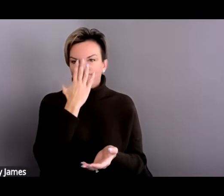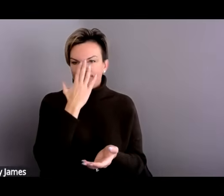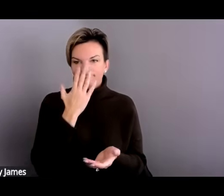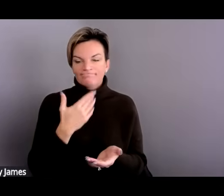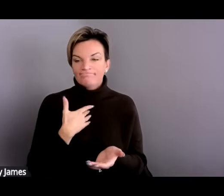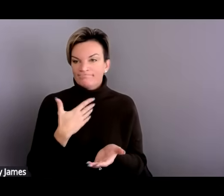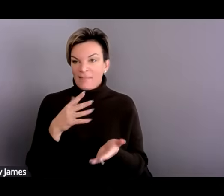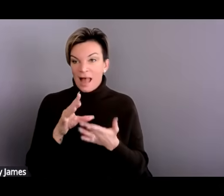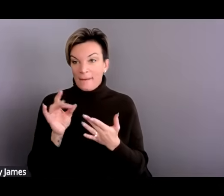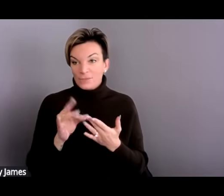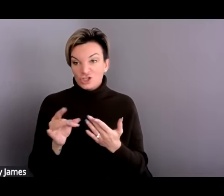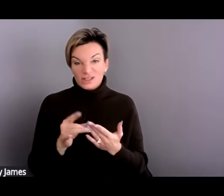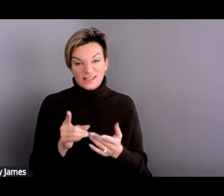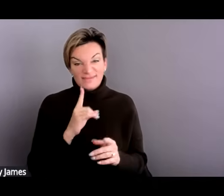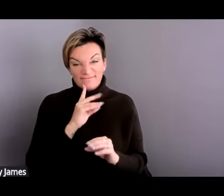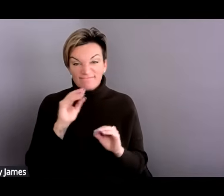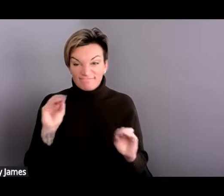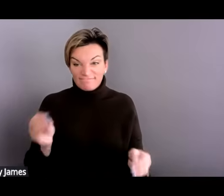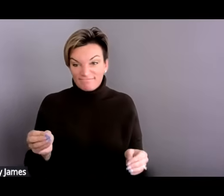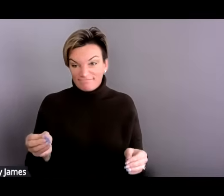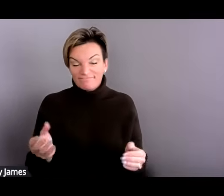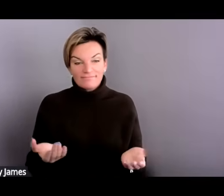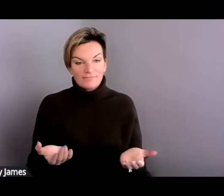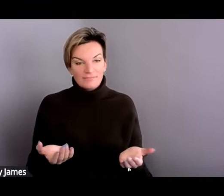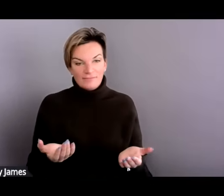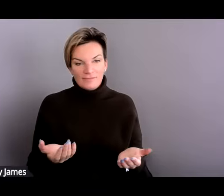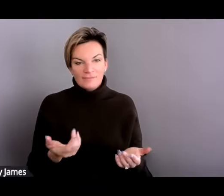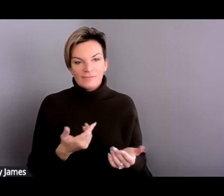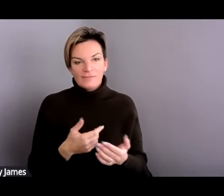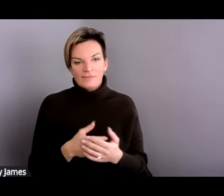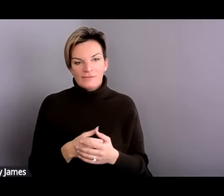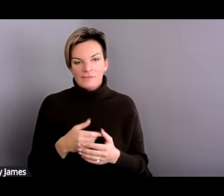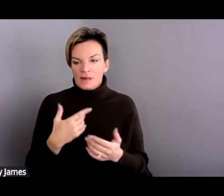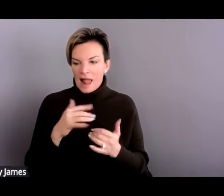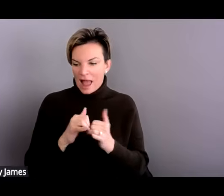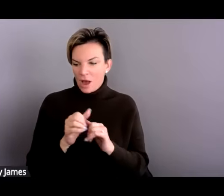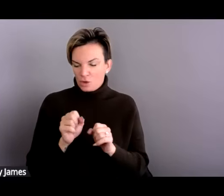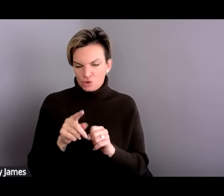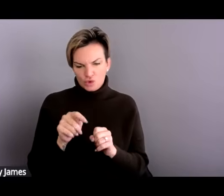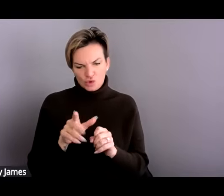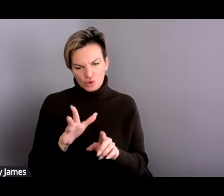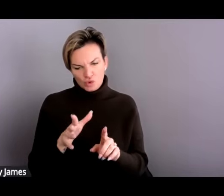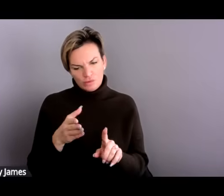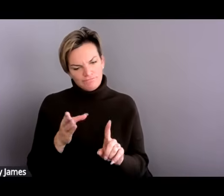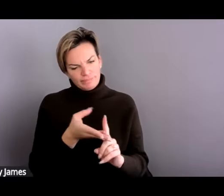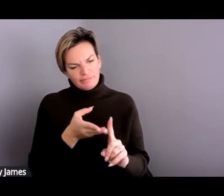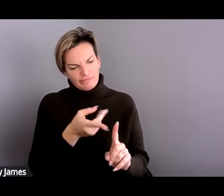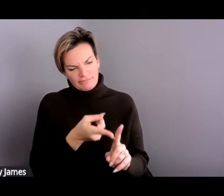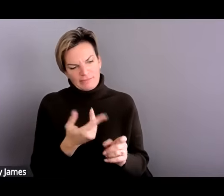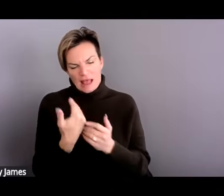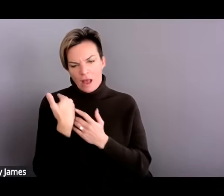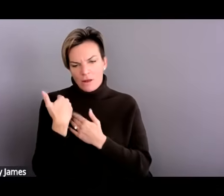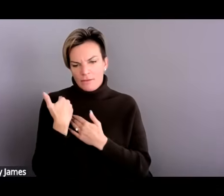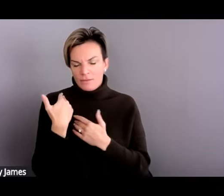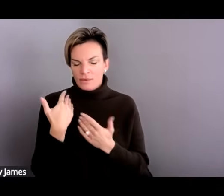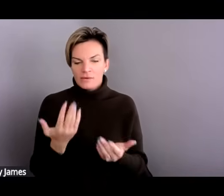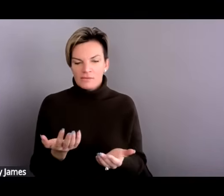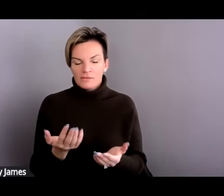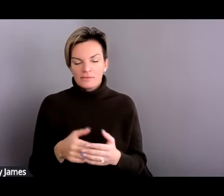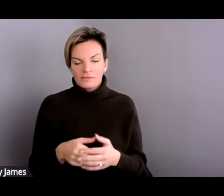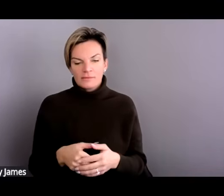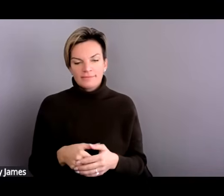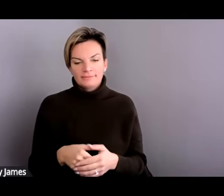options when we were done in terms of holding people accountable. My question is if we